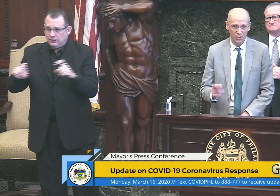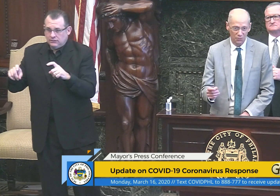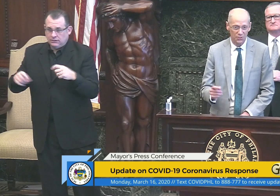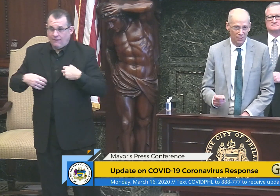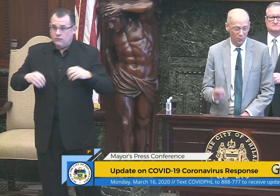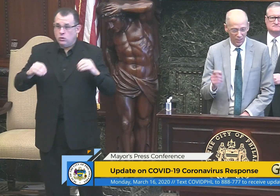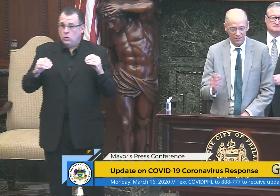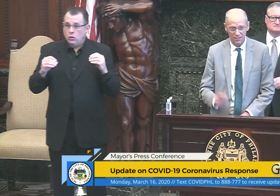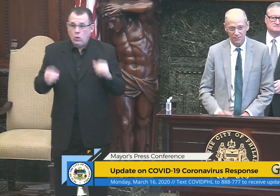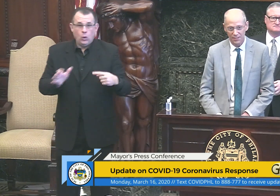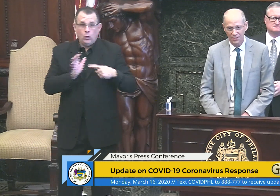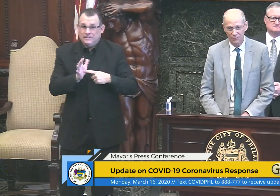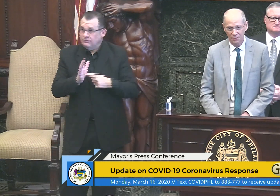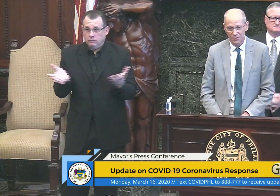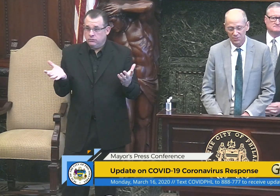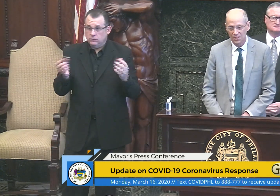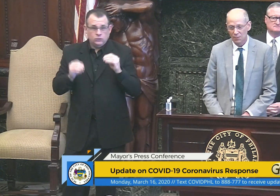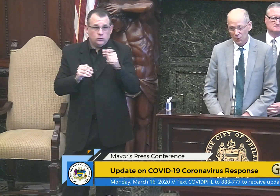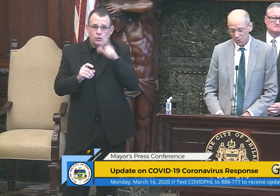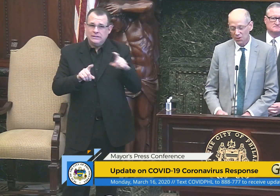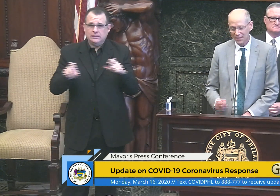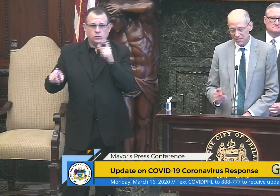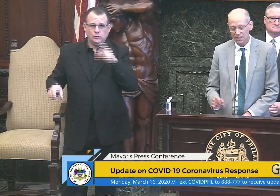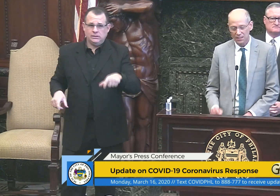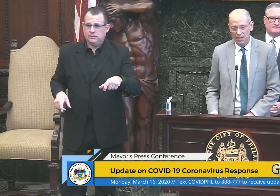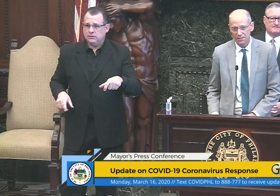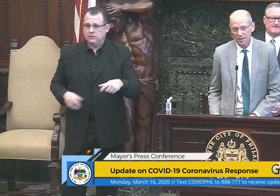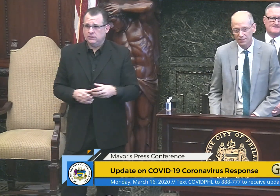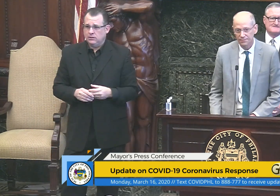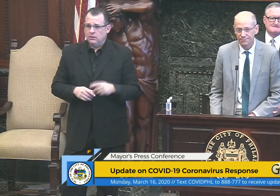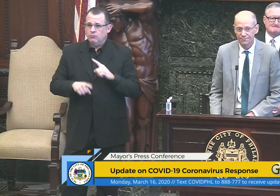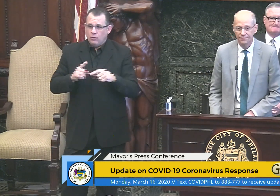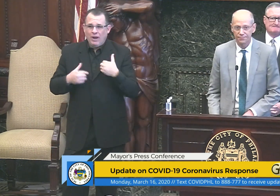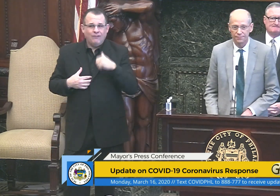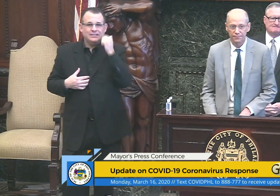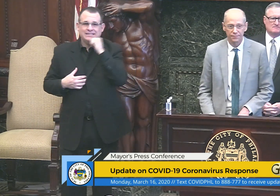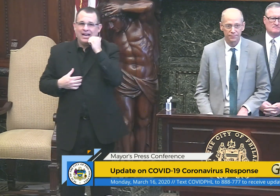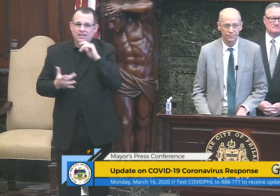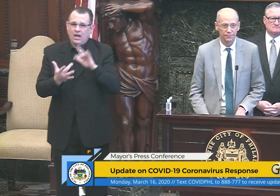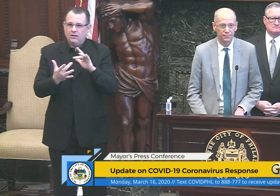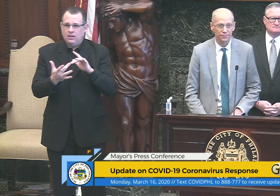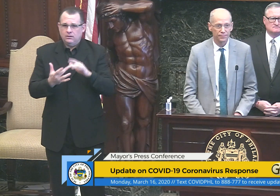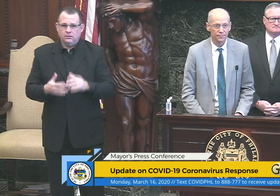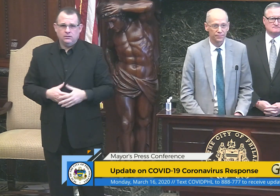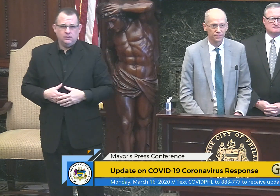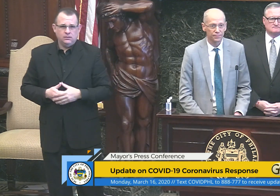and so we don't do that. We wait to see if they develop symptoms. But we do have that daily contact.